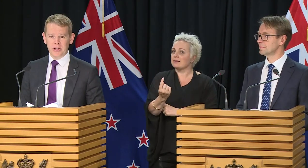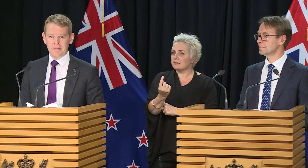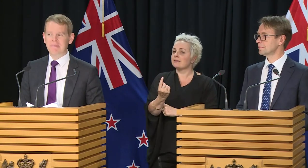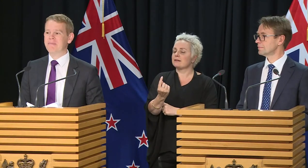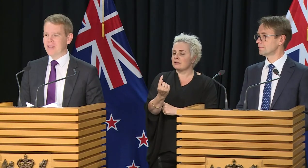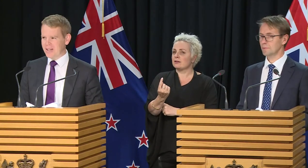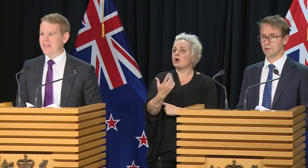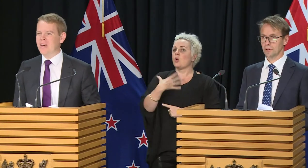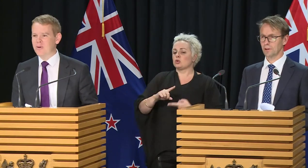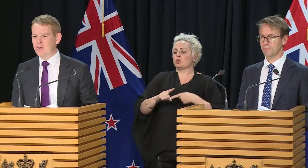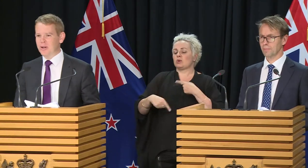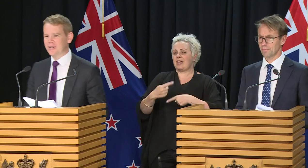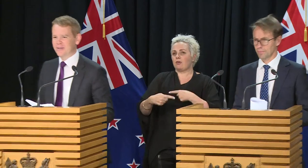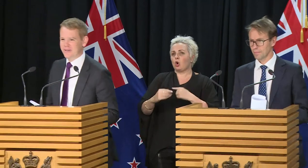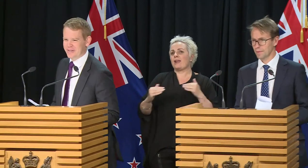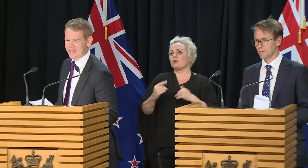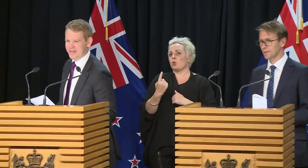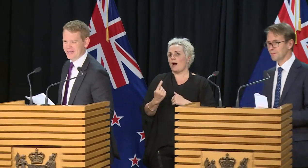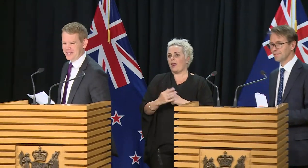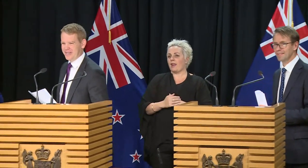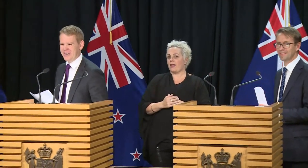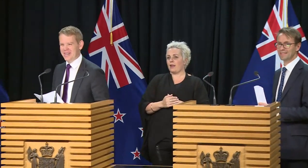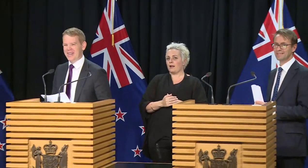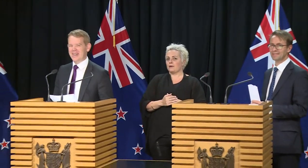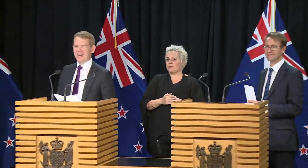we're all enjoying. Thank you, everybody. Good question.